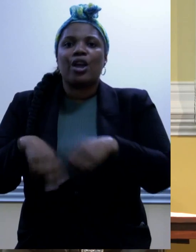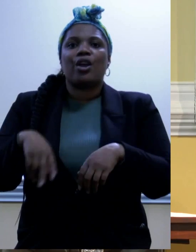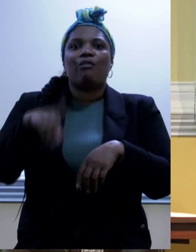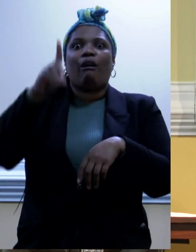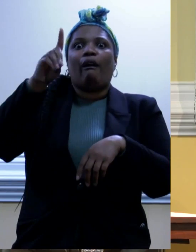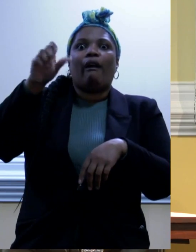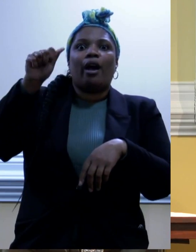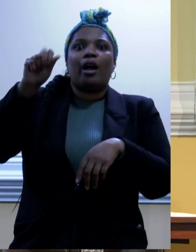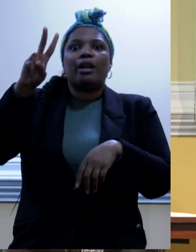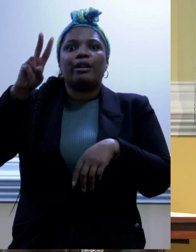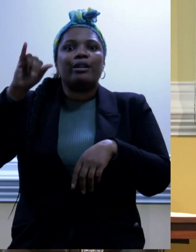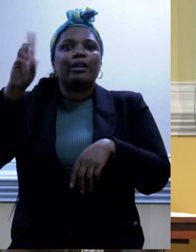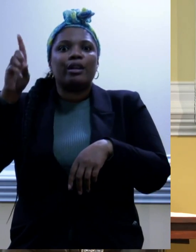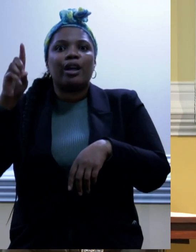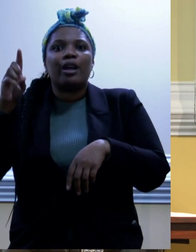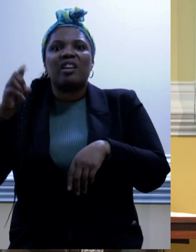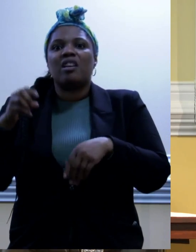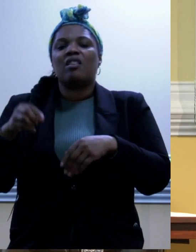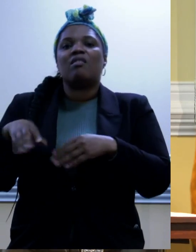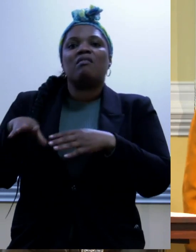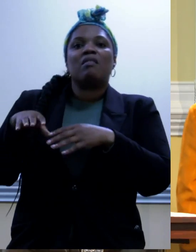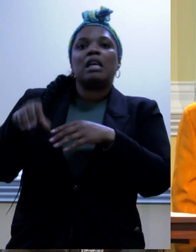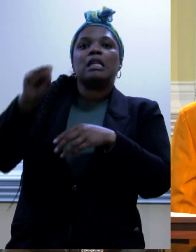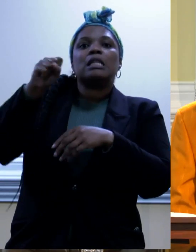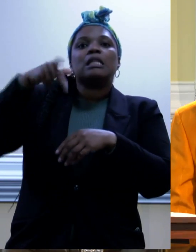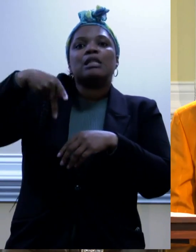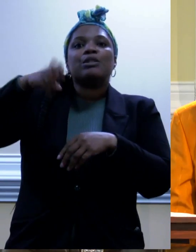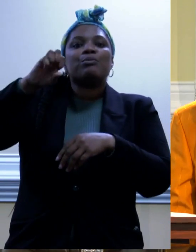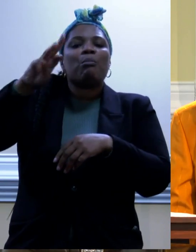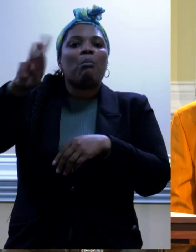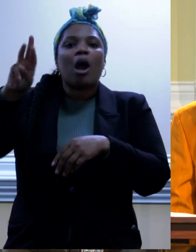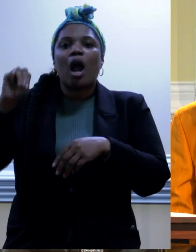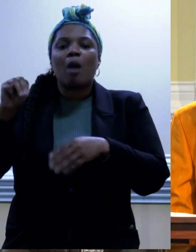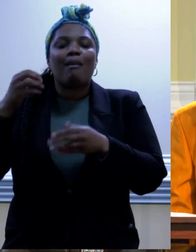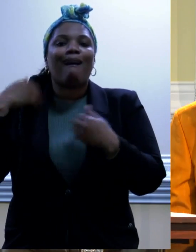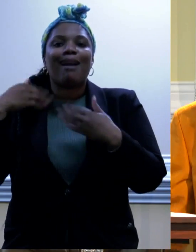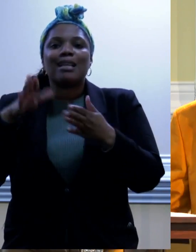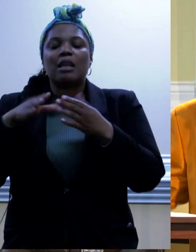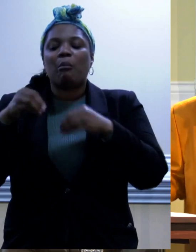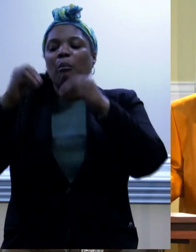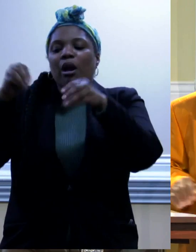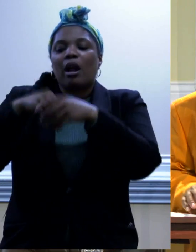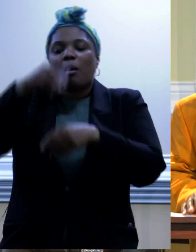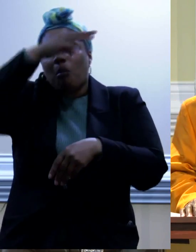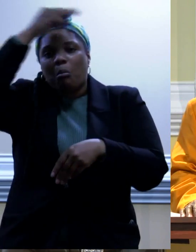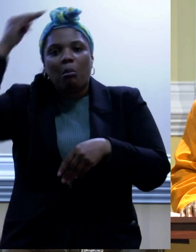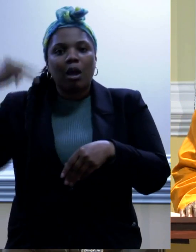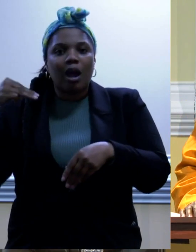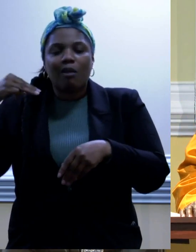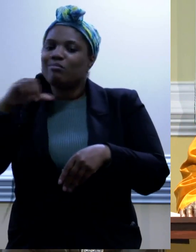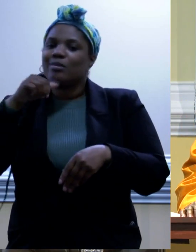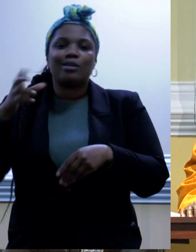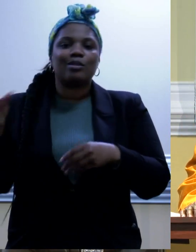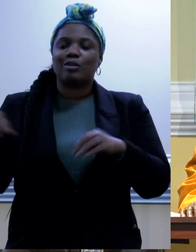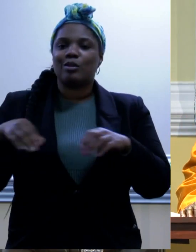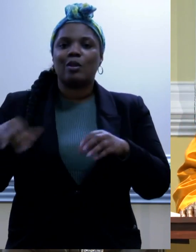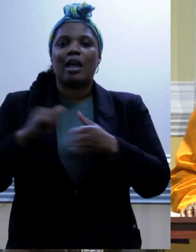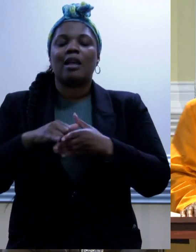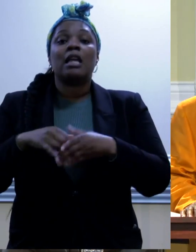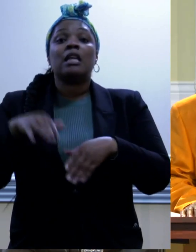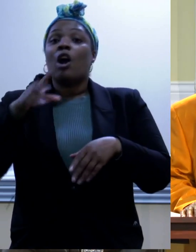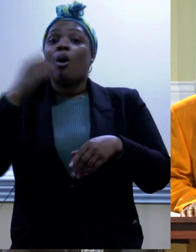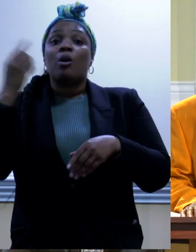All it meant was he had a body made, because God made, Father made him a body, and when it happened